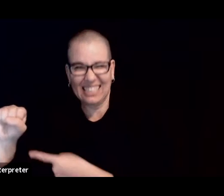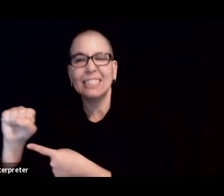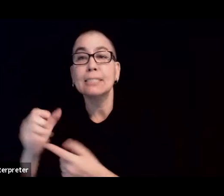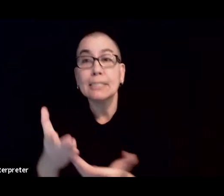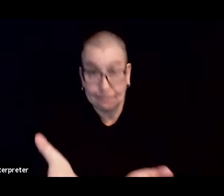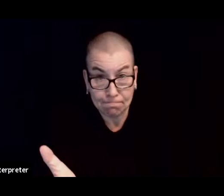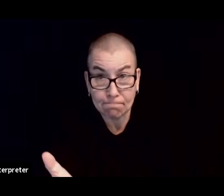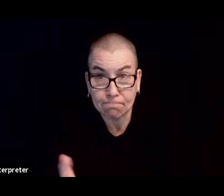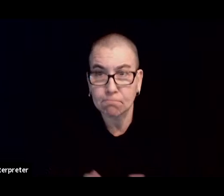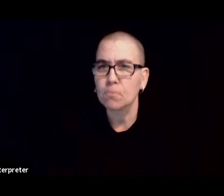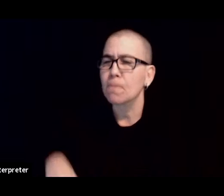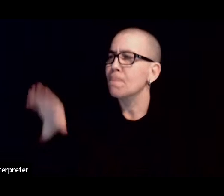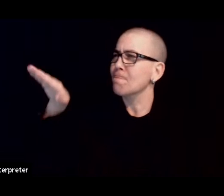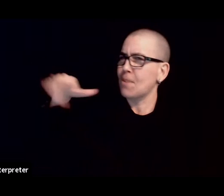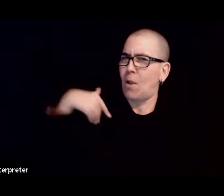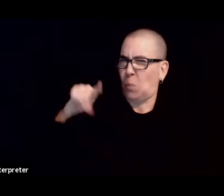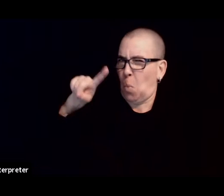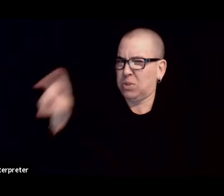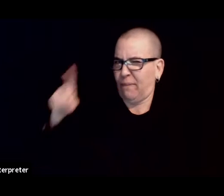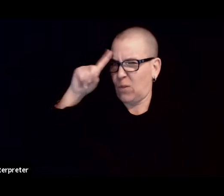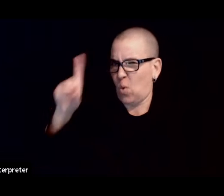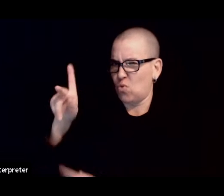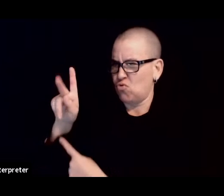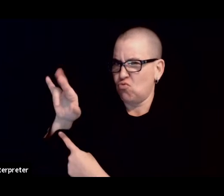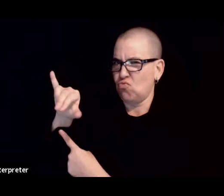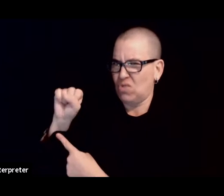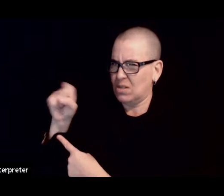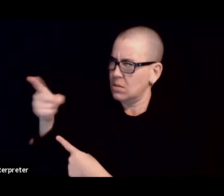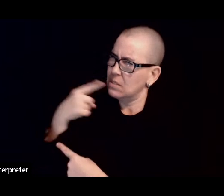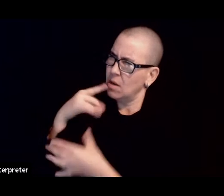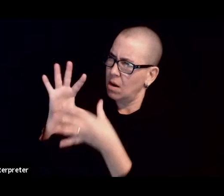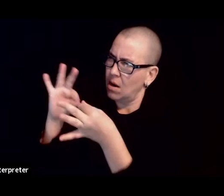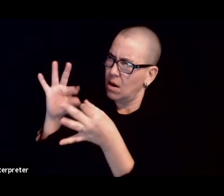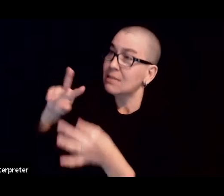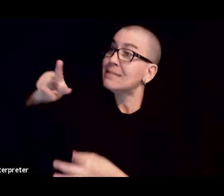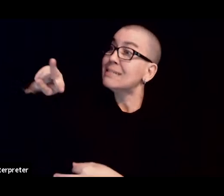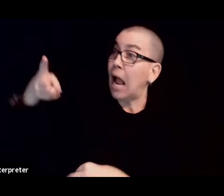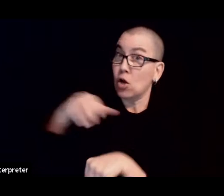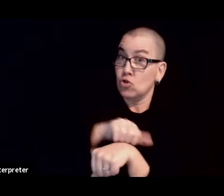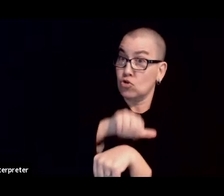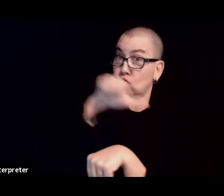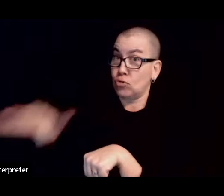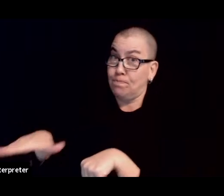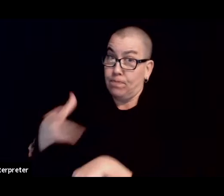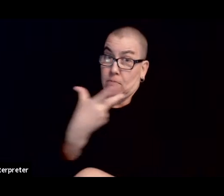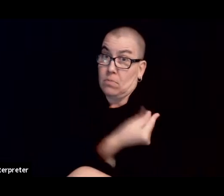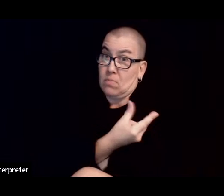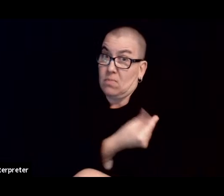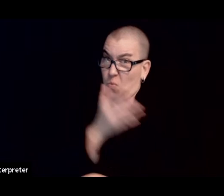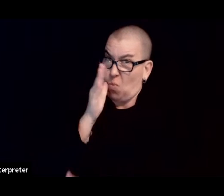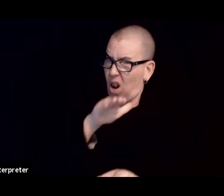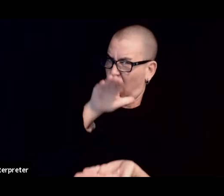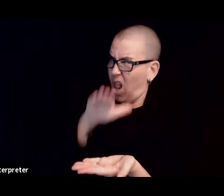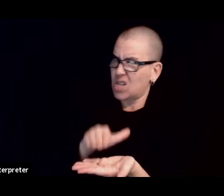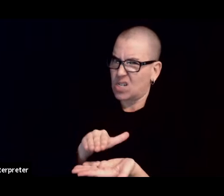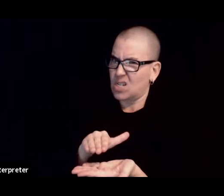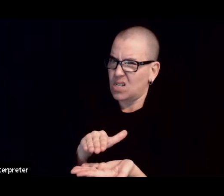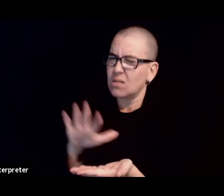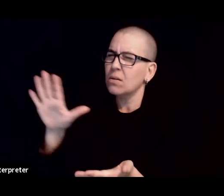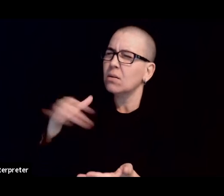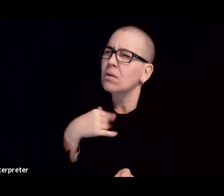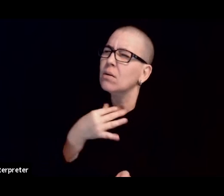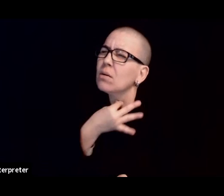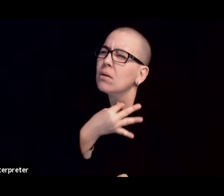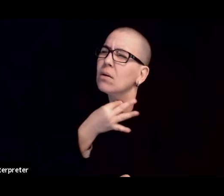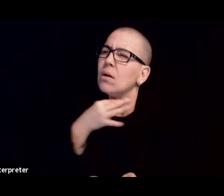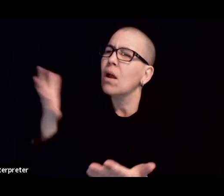numbers 30,000 or so, it's previous in my notes. What had it been beforehand? And then I'll have a follow-up after